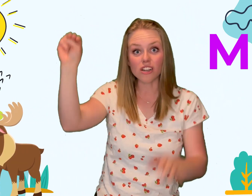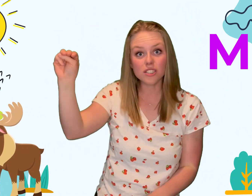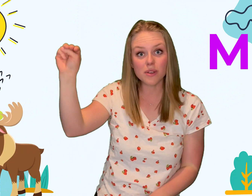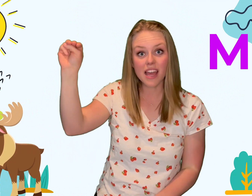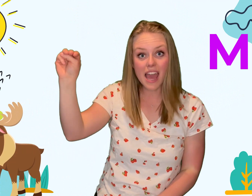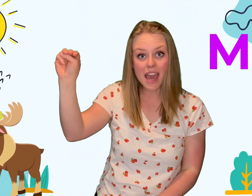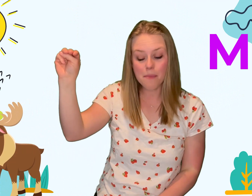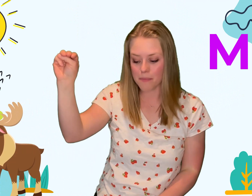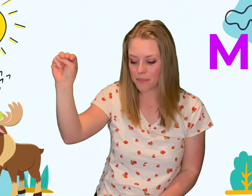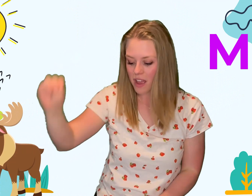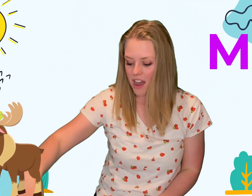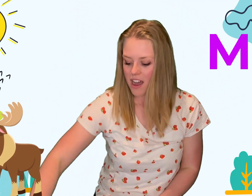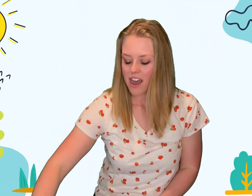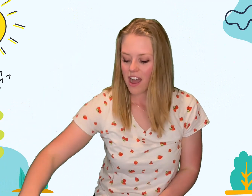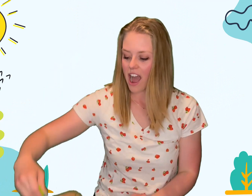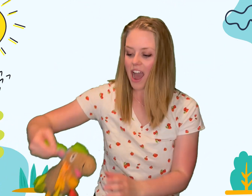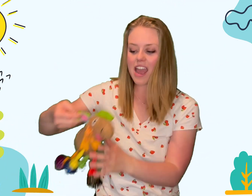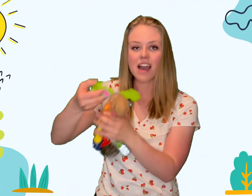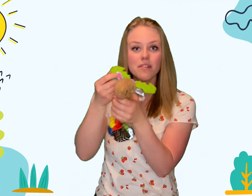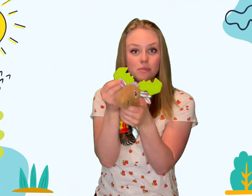with M. I have a moose